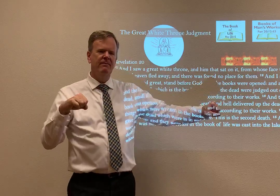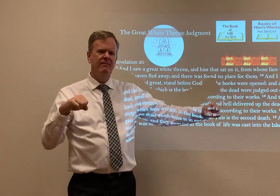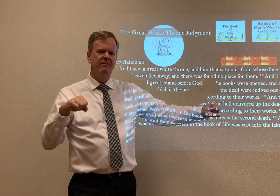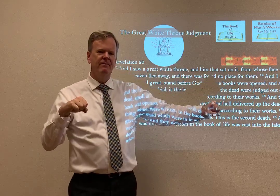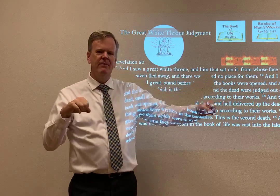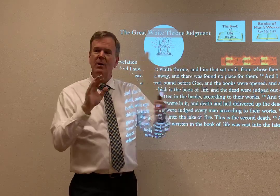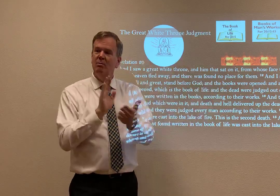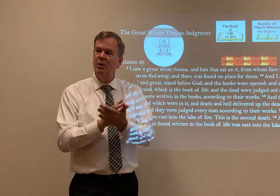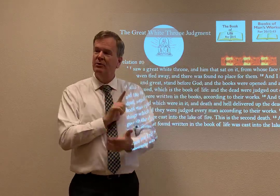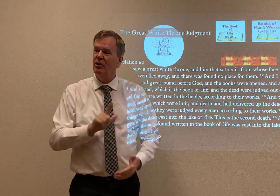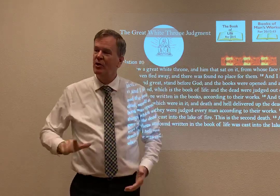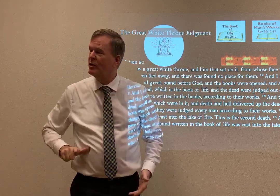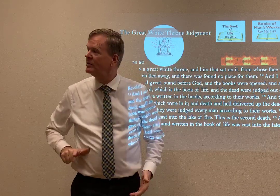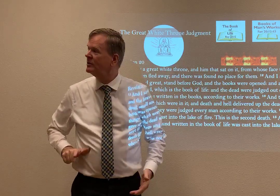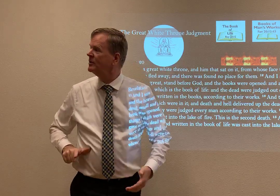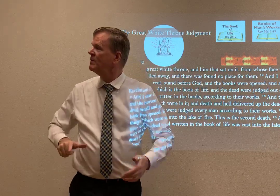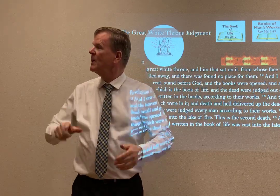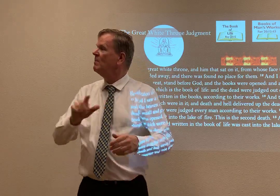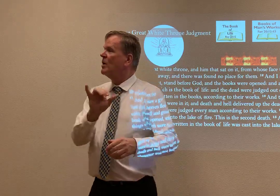All right? Praise the Lord.